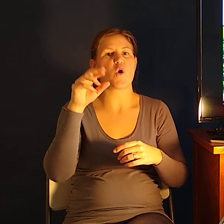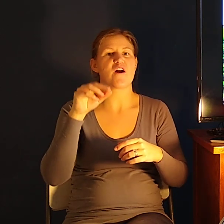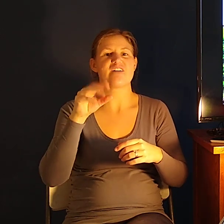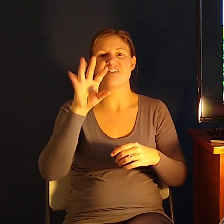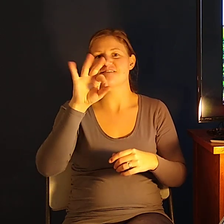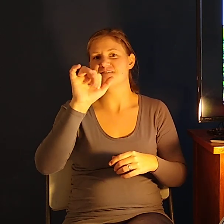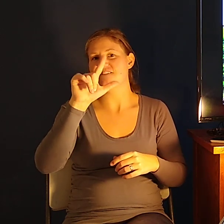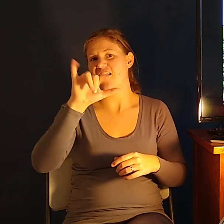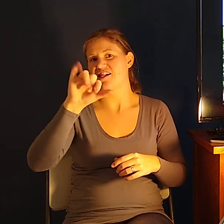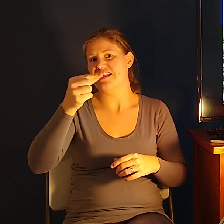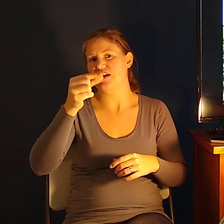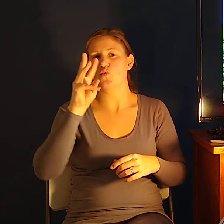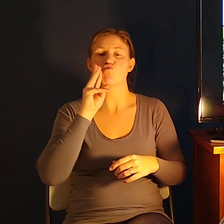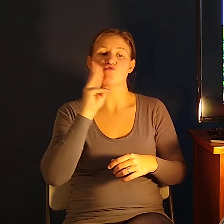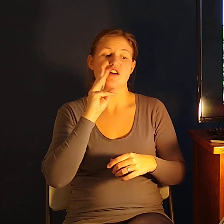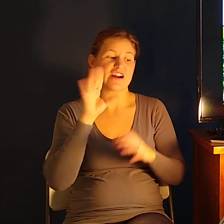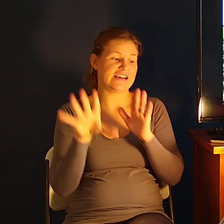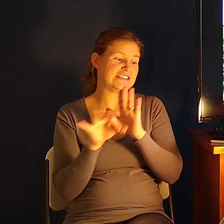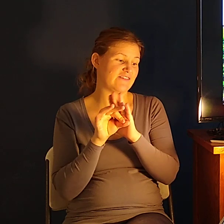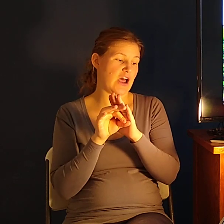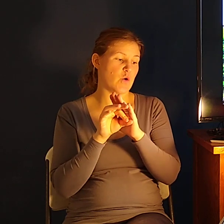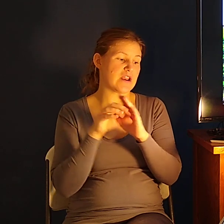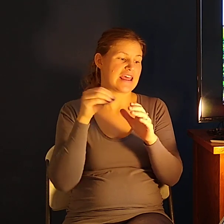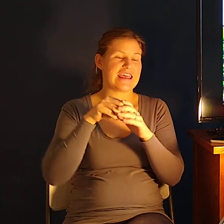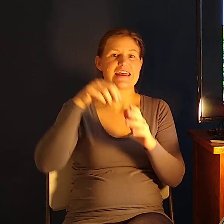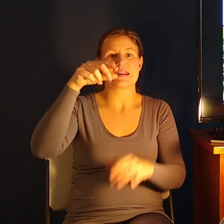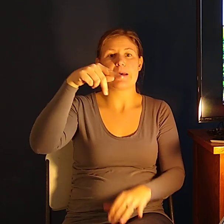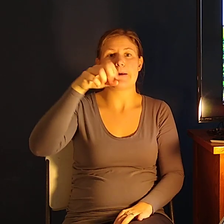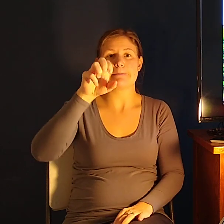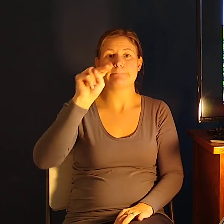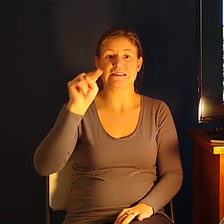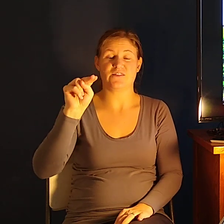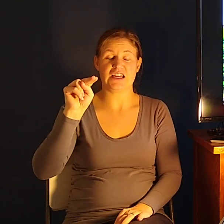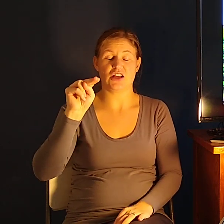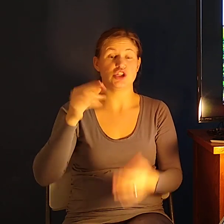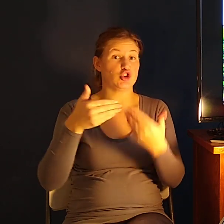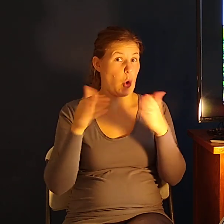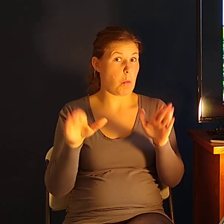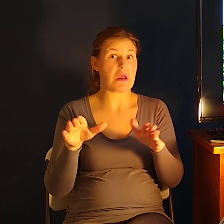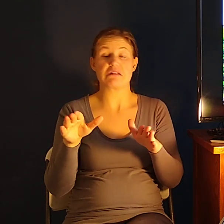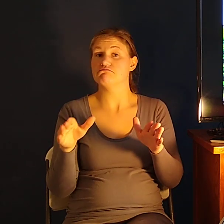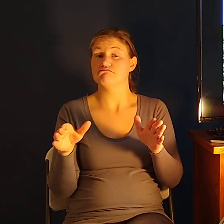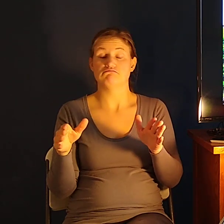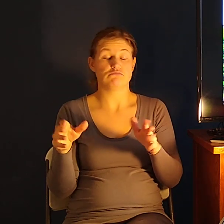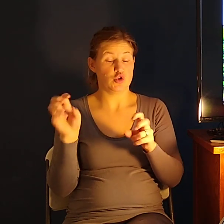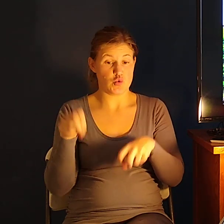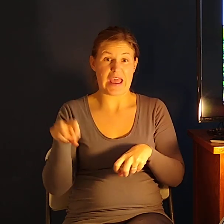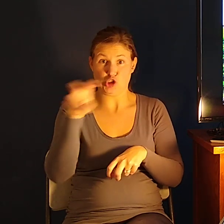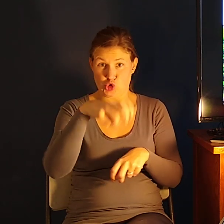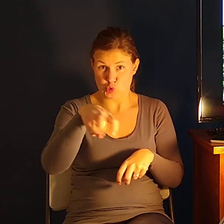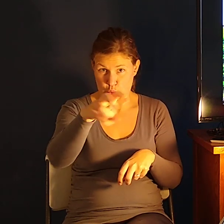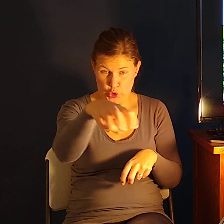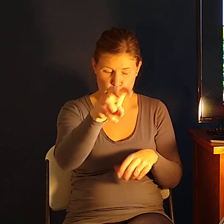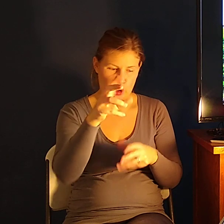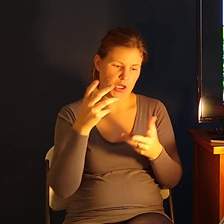It's located in Bear Run, Pennsylvania. It's open to the public to take tours. It's a